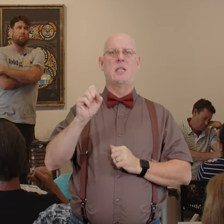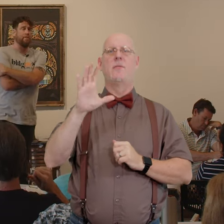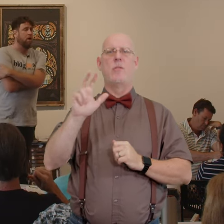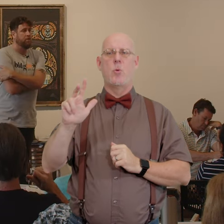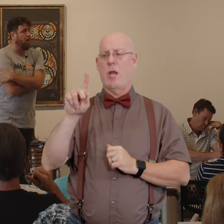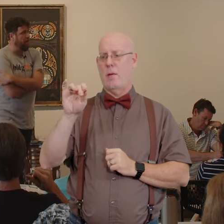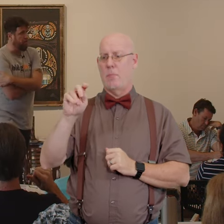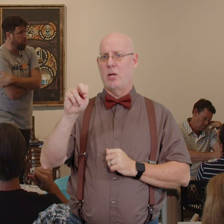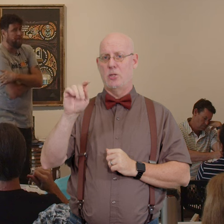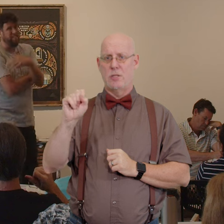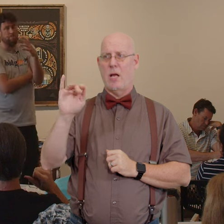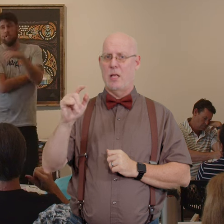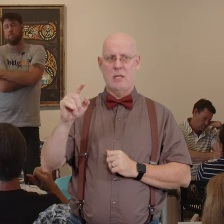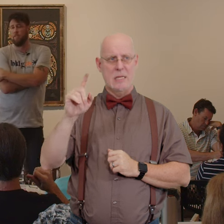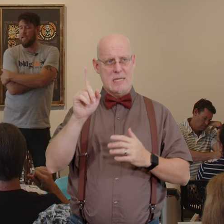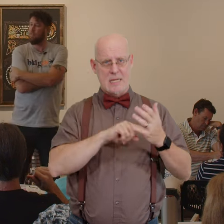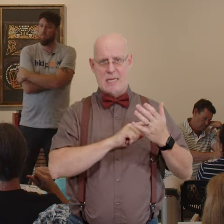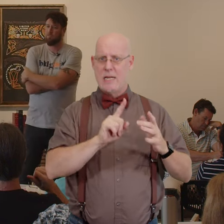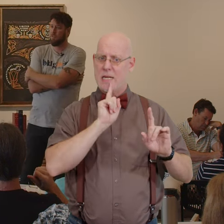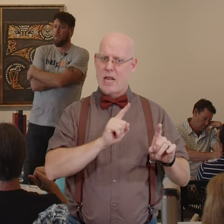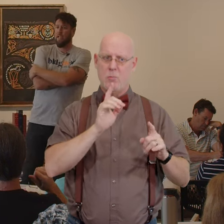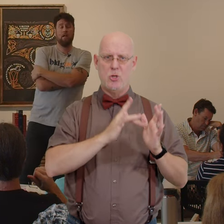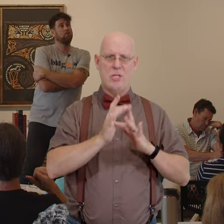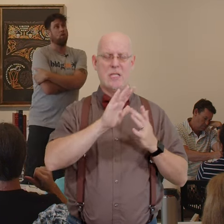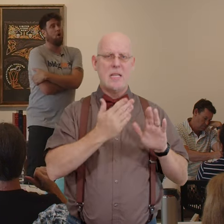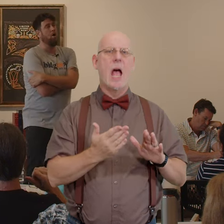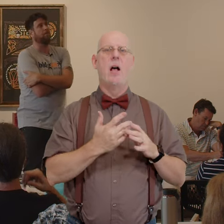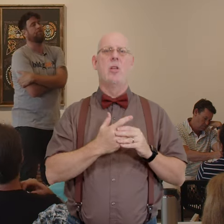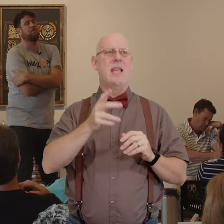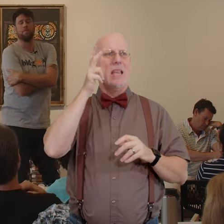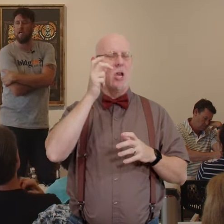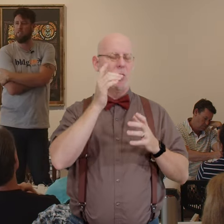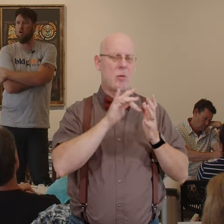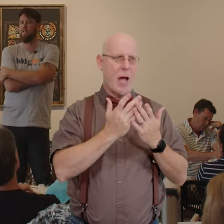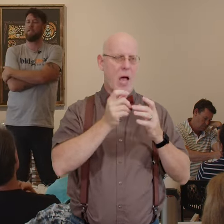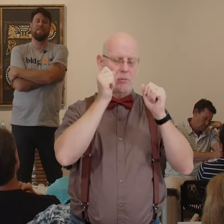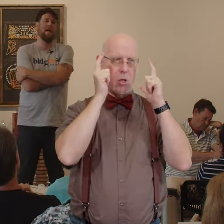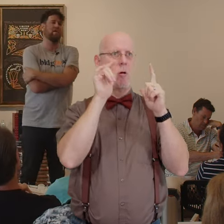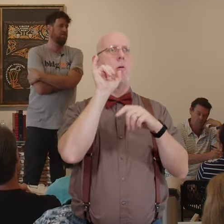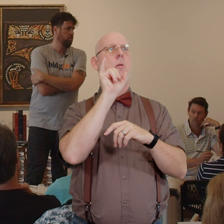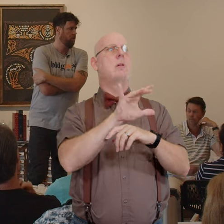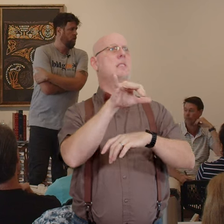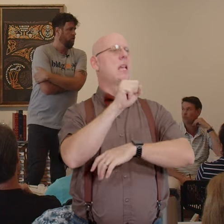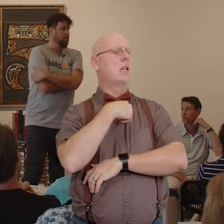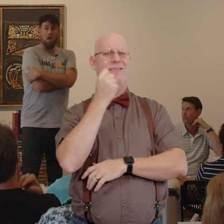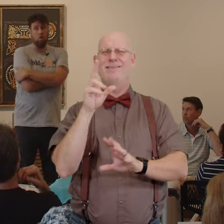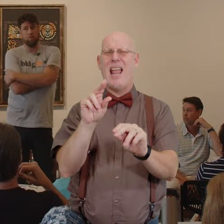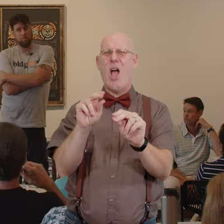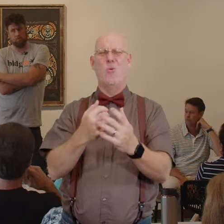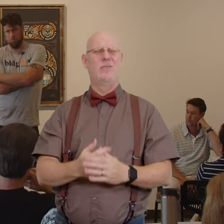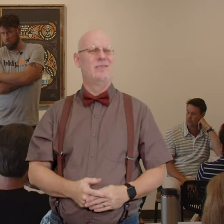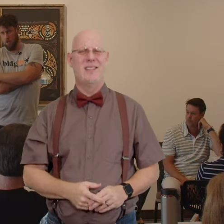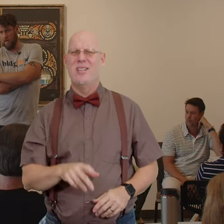Acts 53, Pontius Pilate, who had condemned Jesus to death, hears the word for the first time, his eyes are open. He's like, yes.